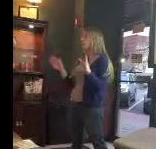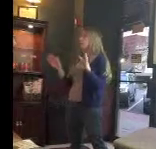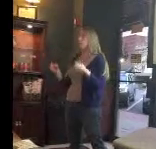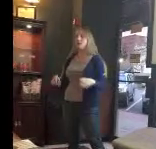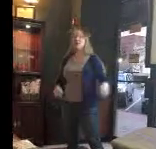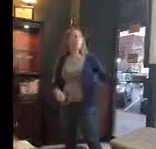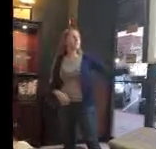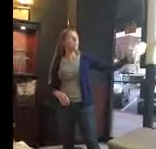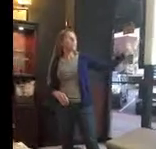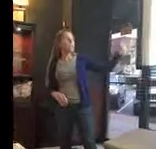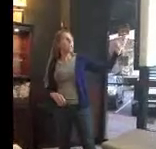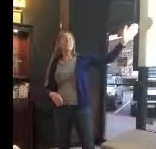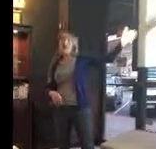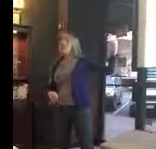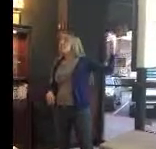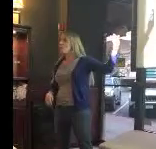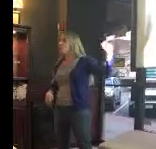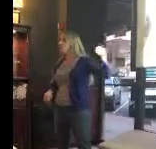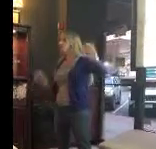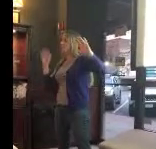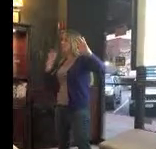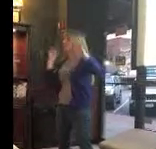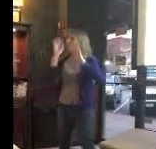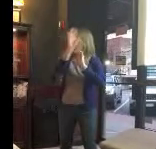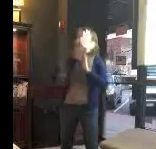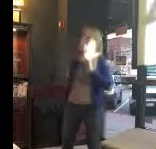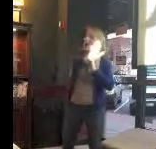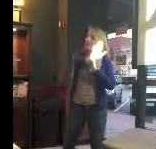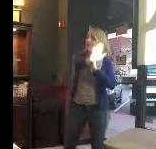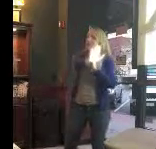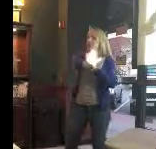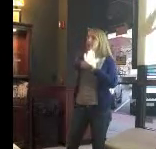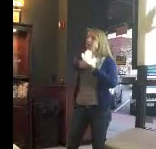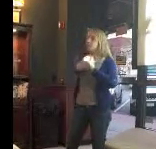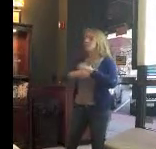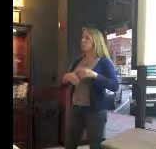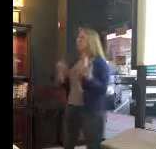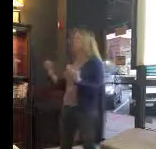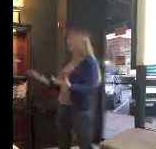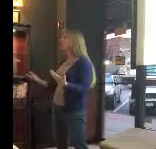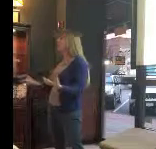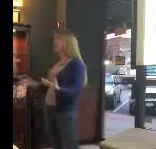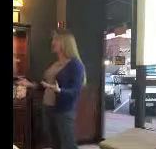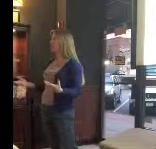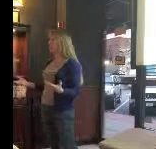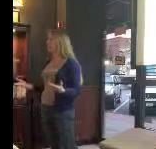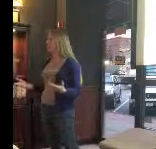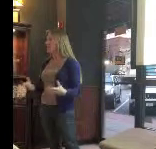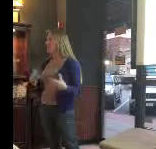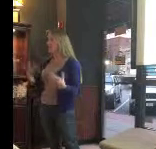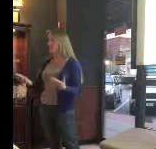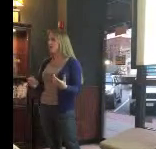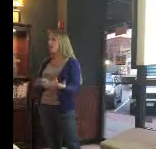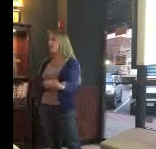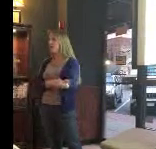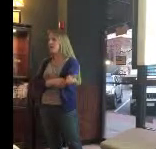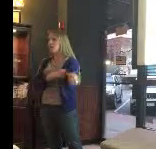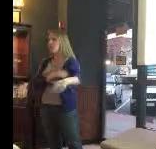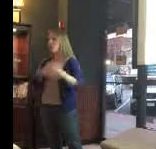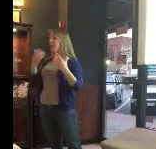the distribution. So we have a lot of small measurements. We don't have a lot of very big measurements, which hopefully kind of makes sense if you think about this when you're inoculating that. You